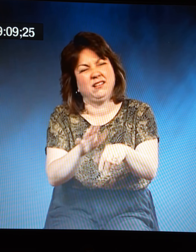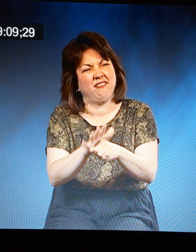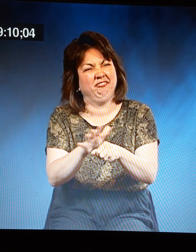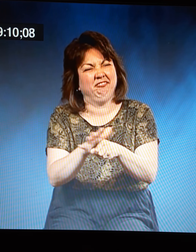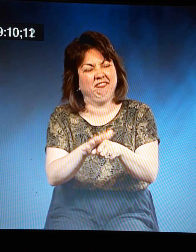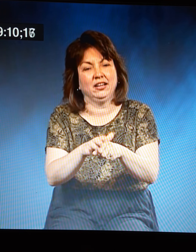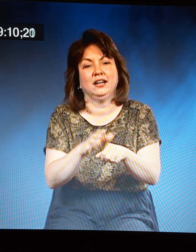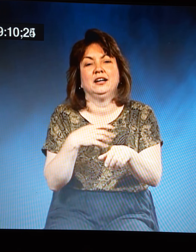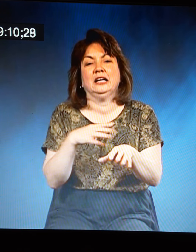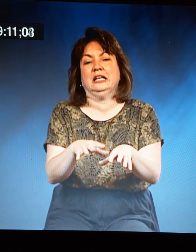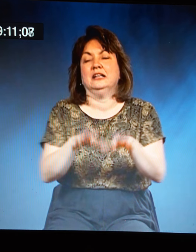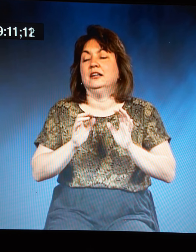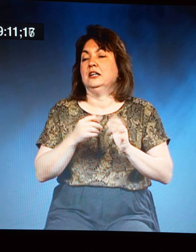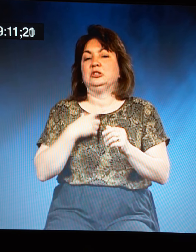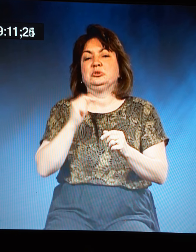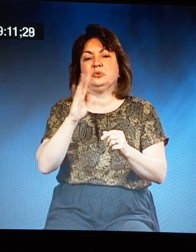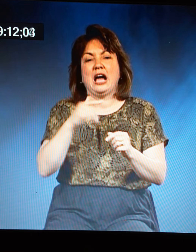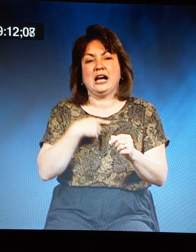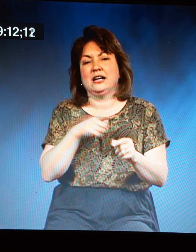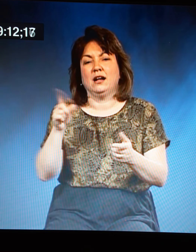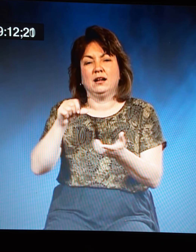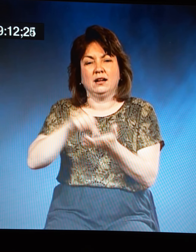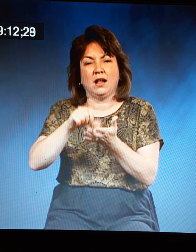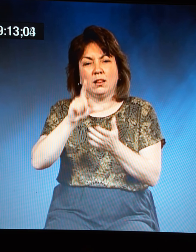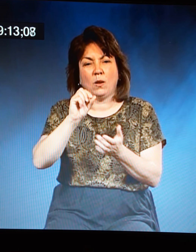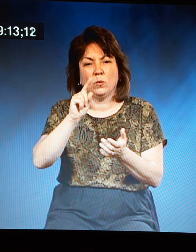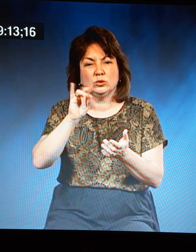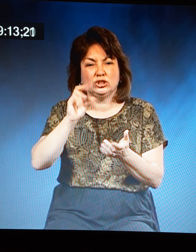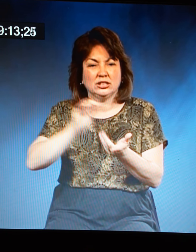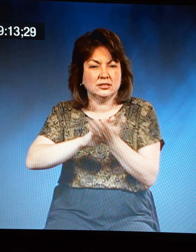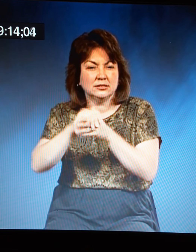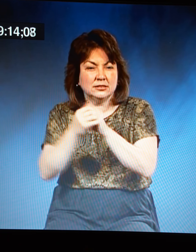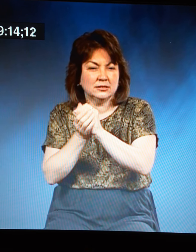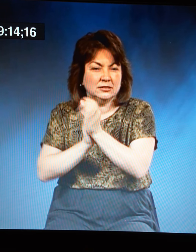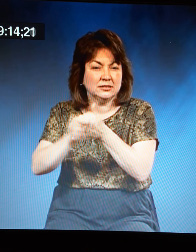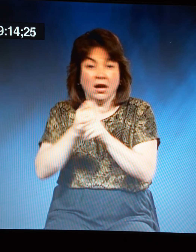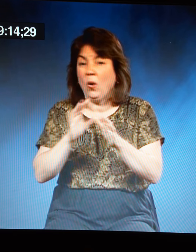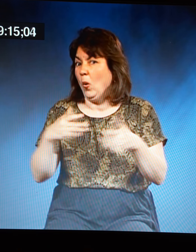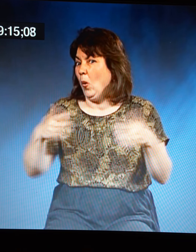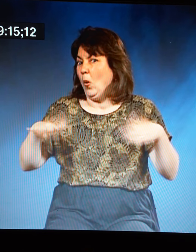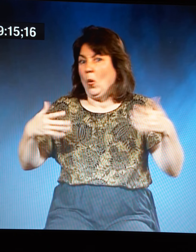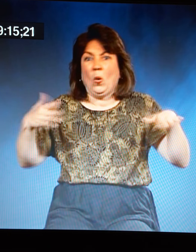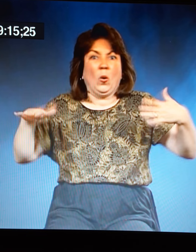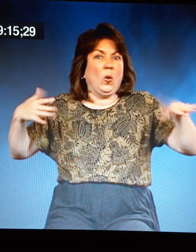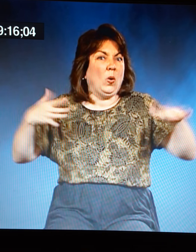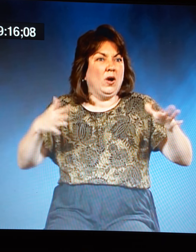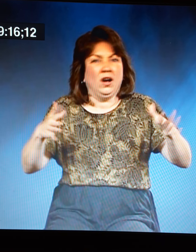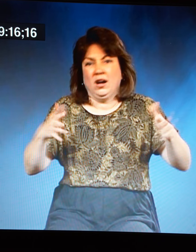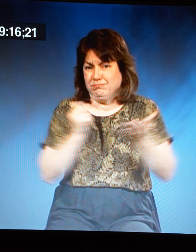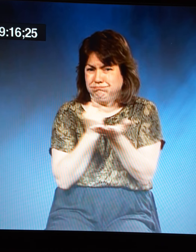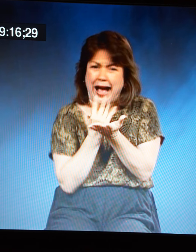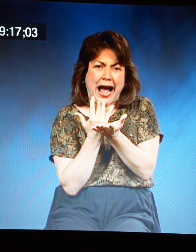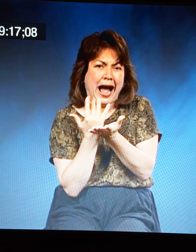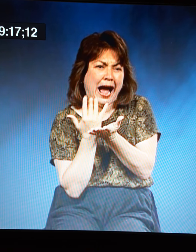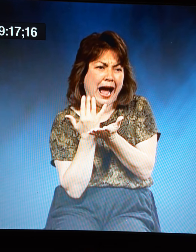And after an hour of being bored with my hands in the freezing water, I put some lotion on my hands. Oh, what a terrible idea.